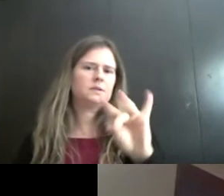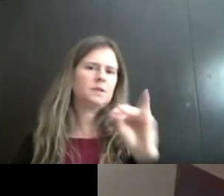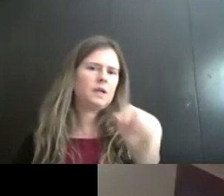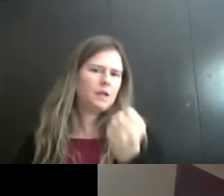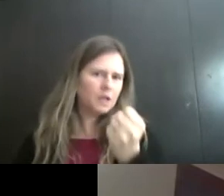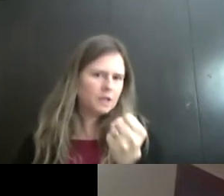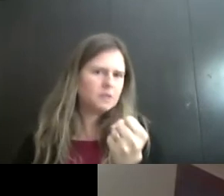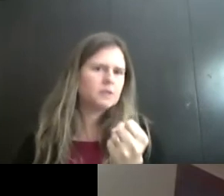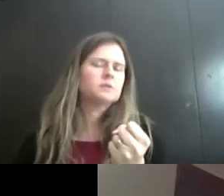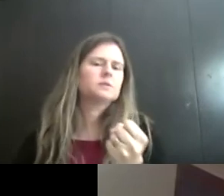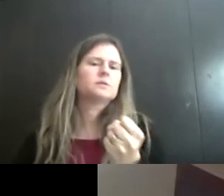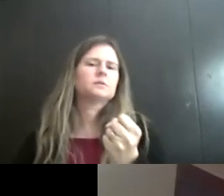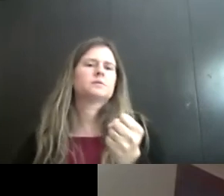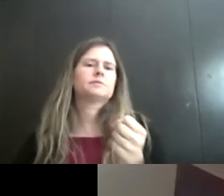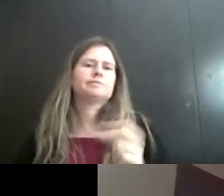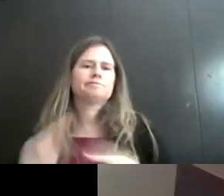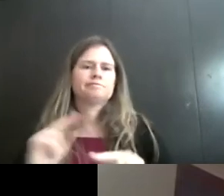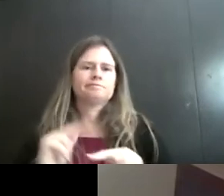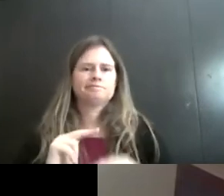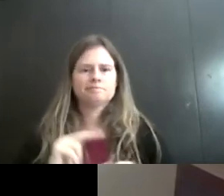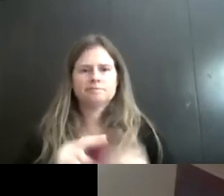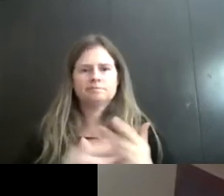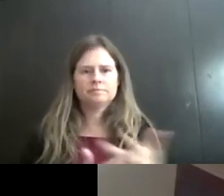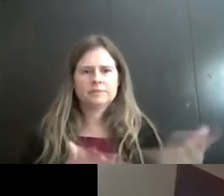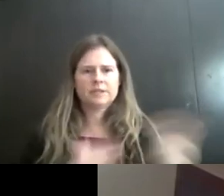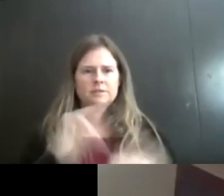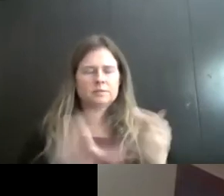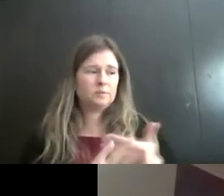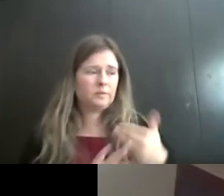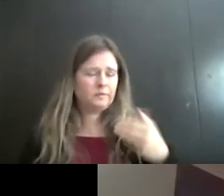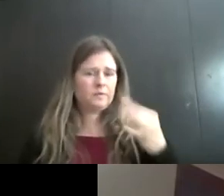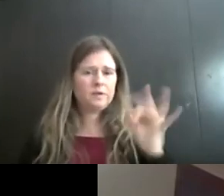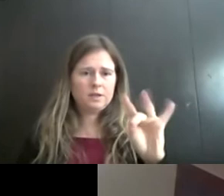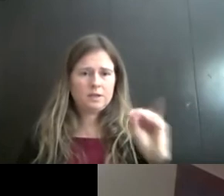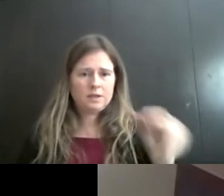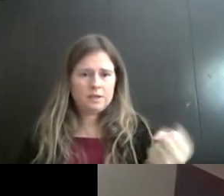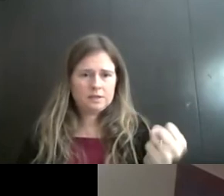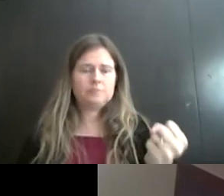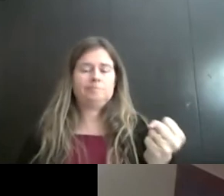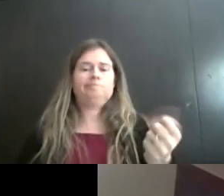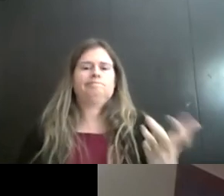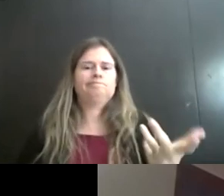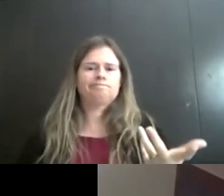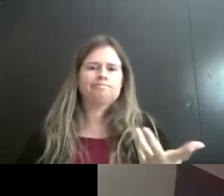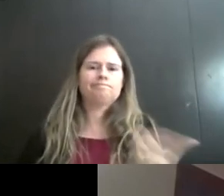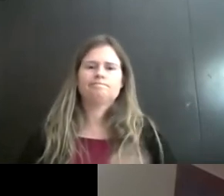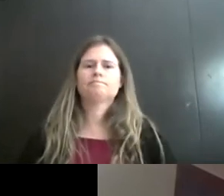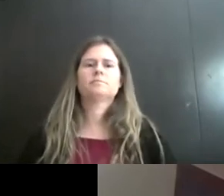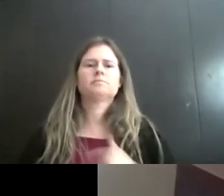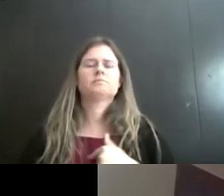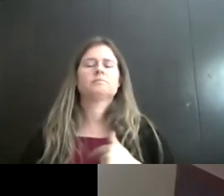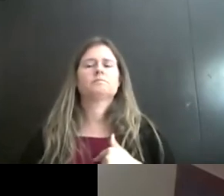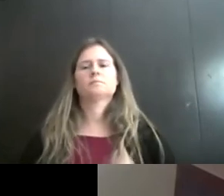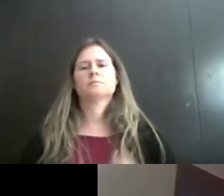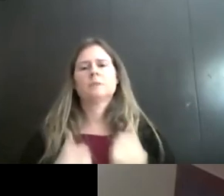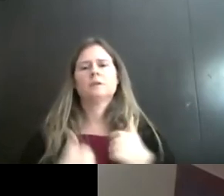So things that were, you know, built prior to that. I live in Ventura, and the